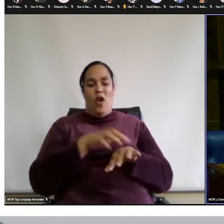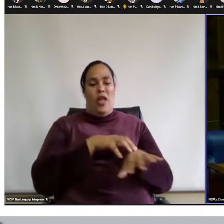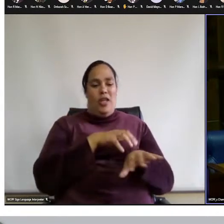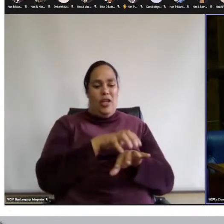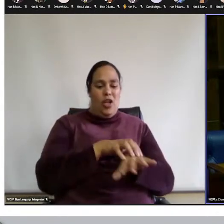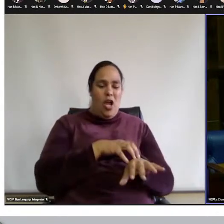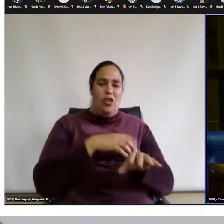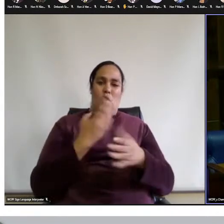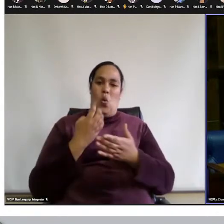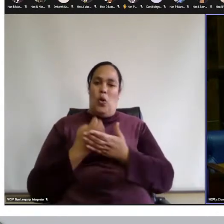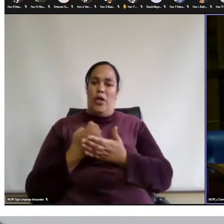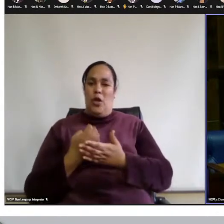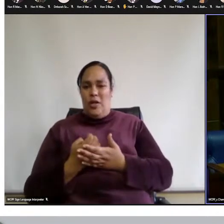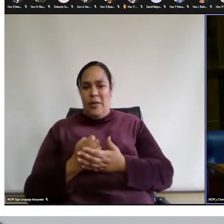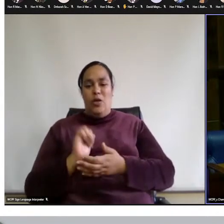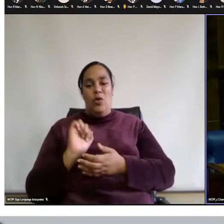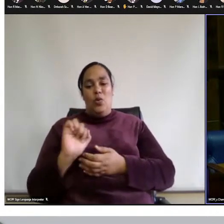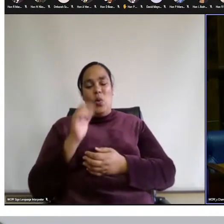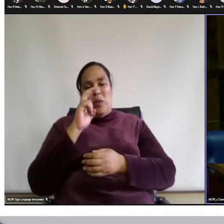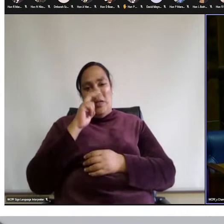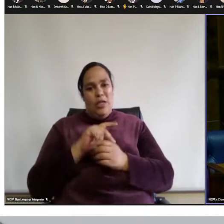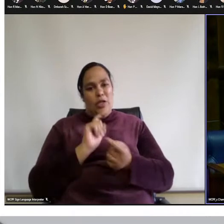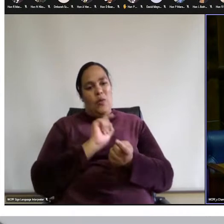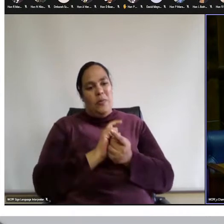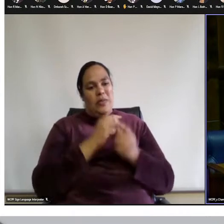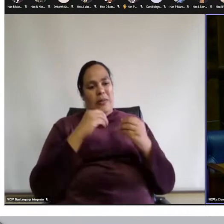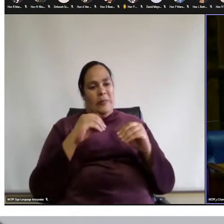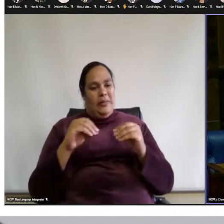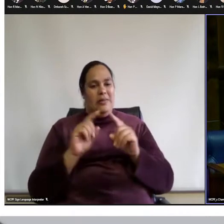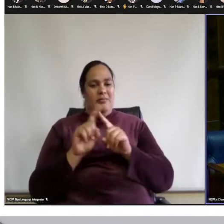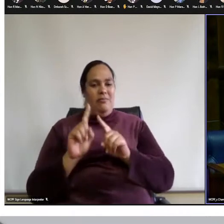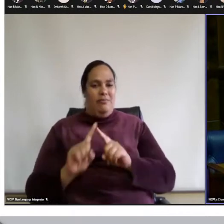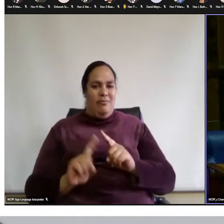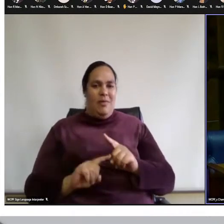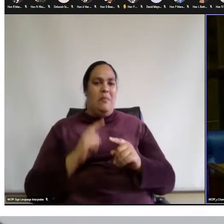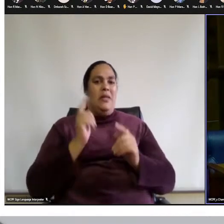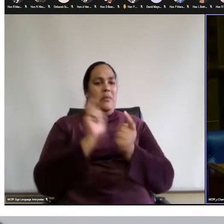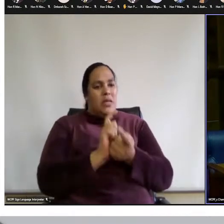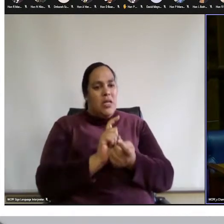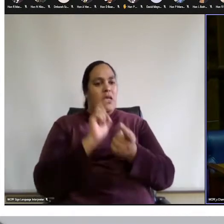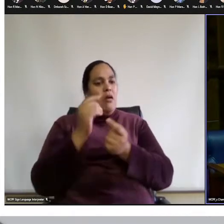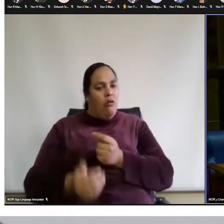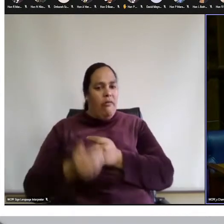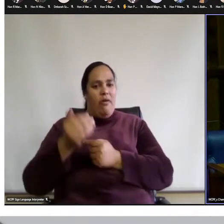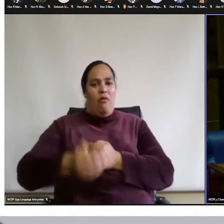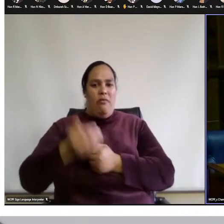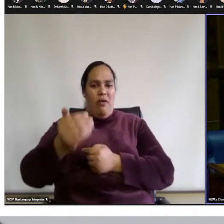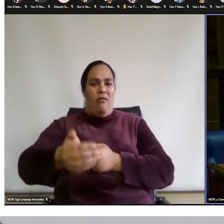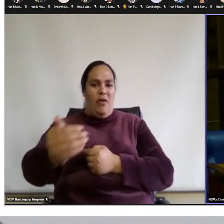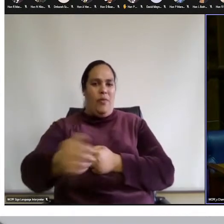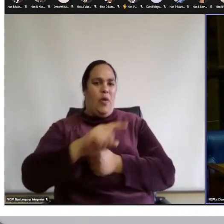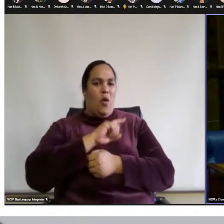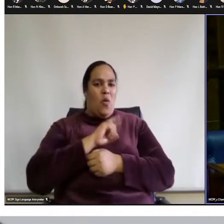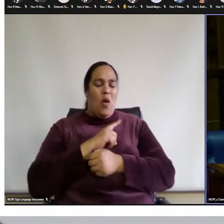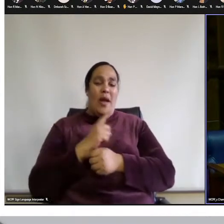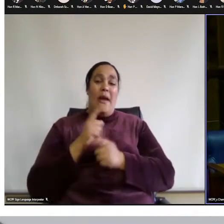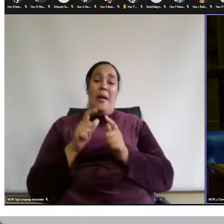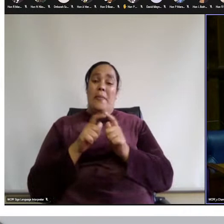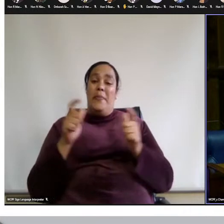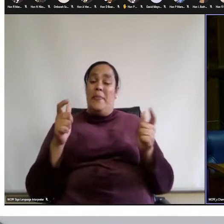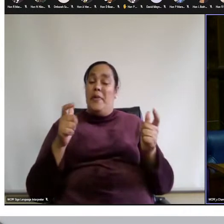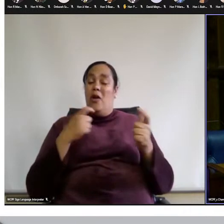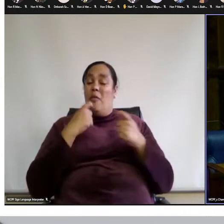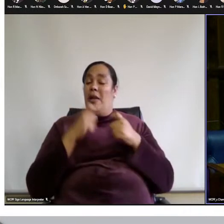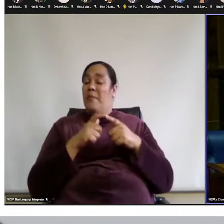or the economy, they need to meet with our businesses over and over and over again. Because one of the biggest complaints that we